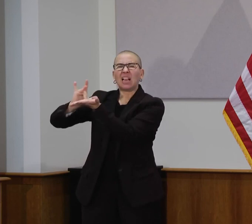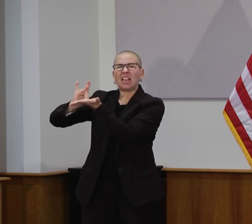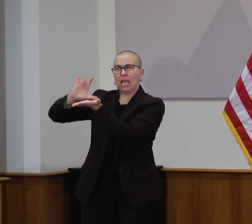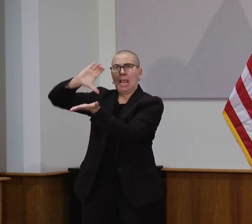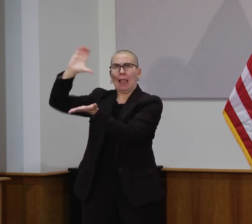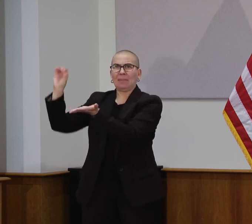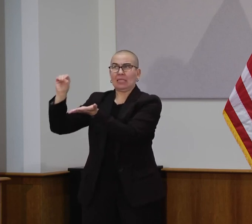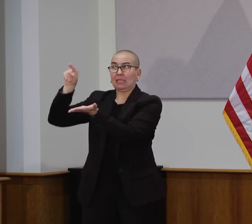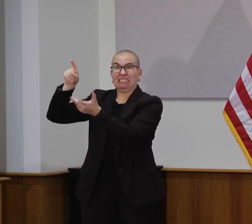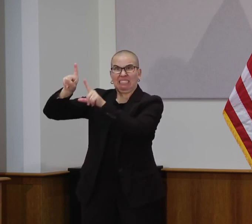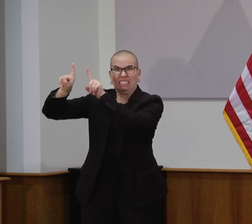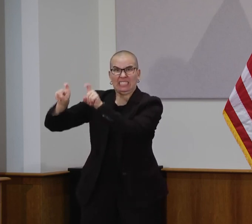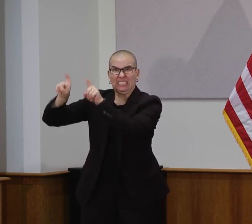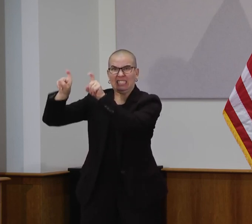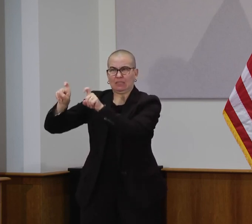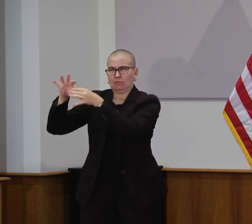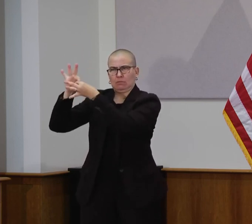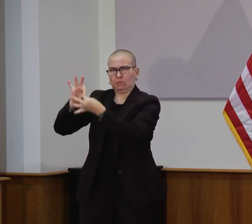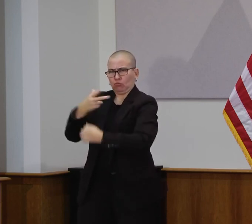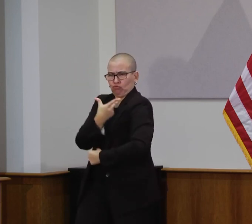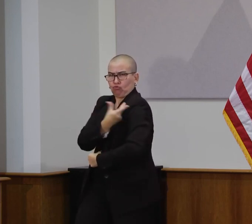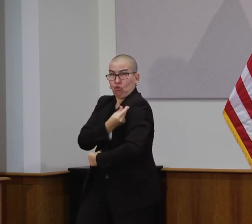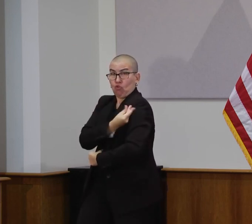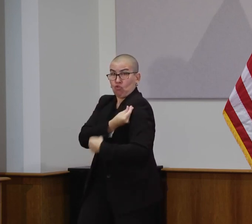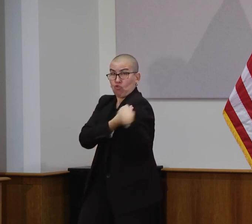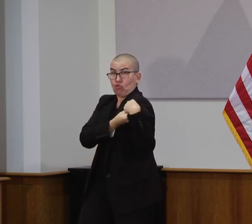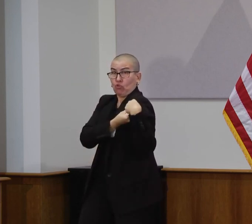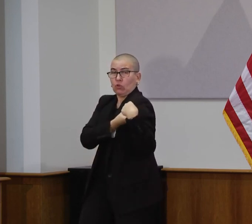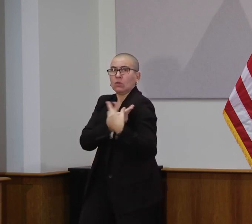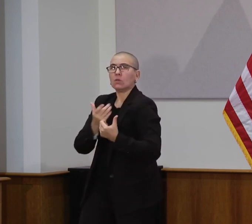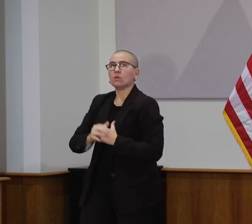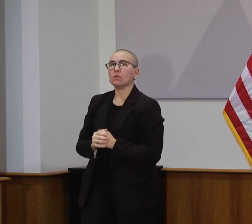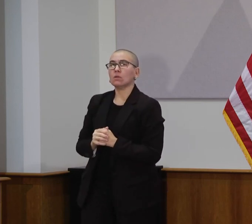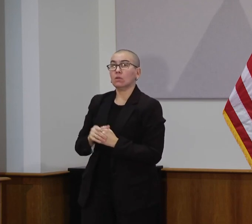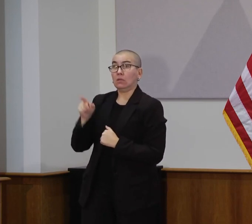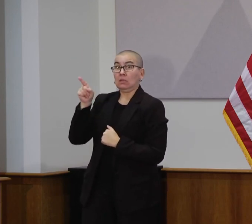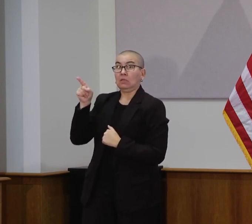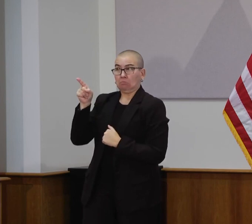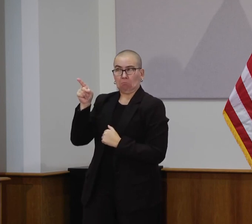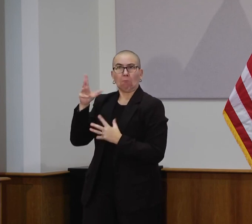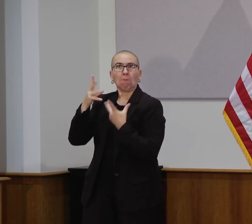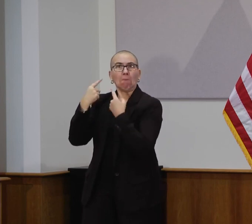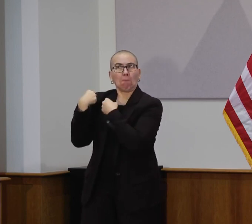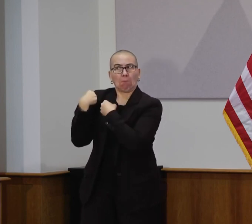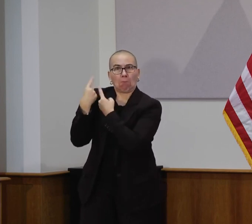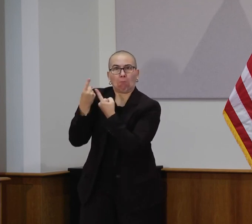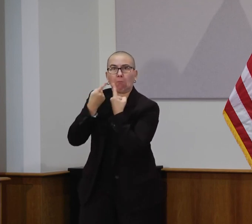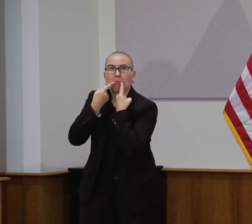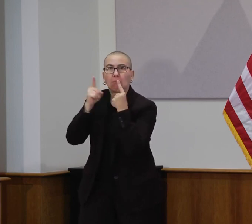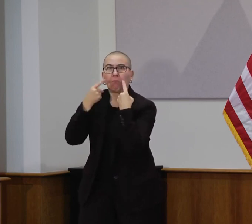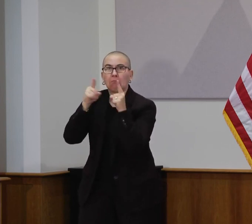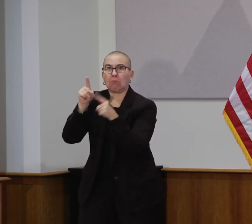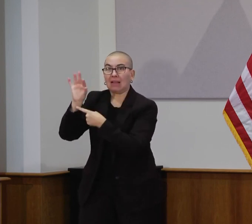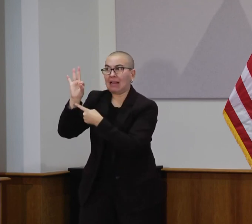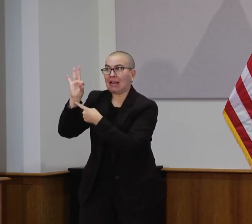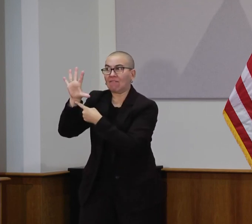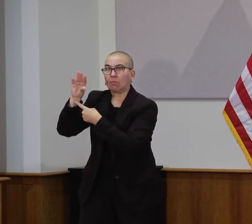fairly significant in efficacy rates that are close to 95%. I